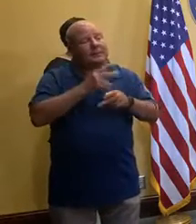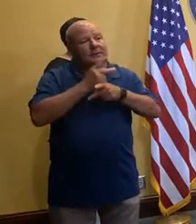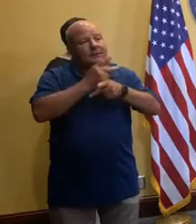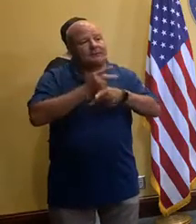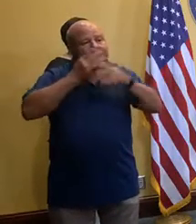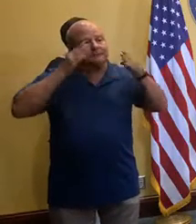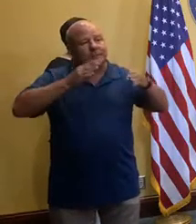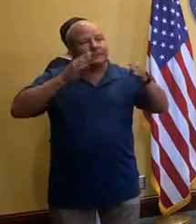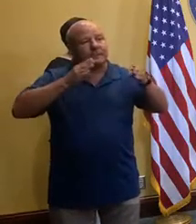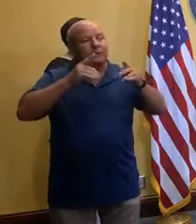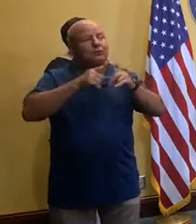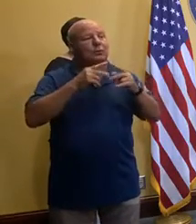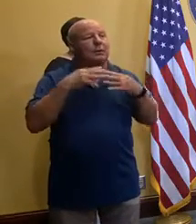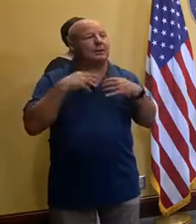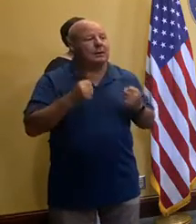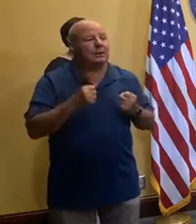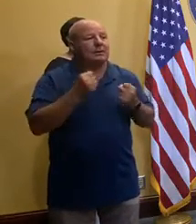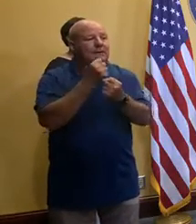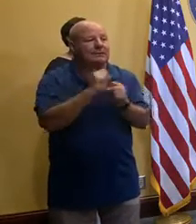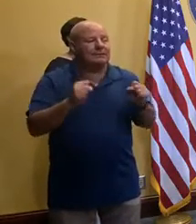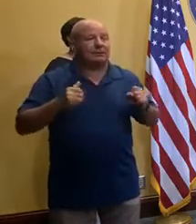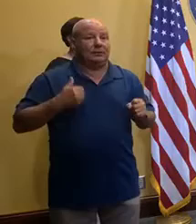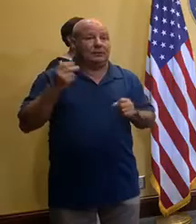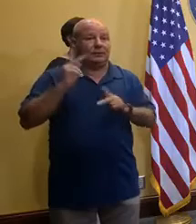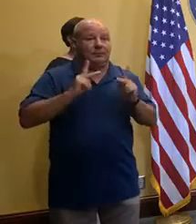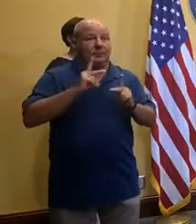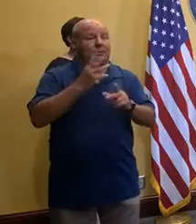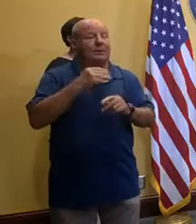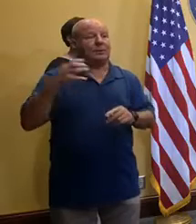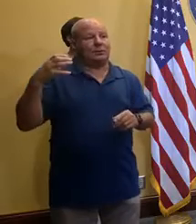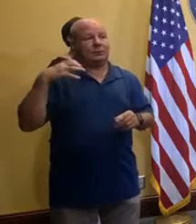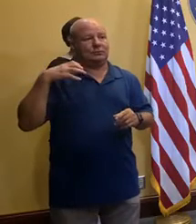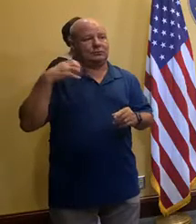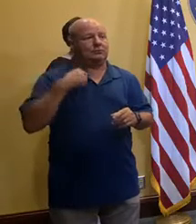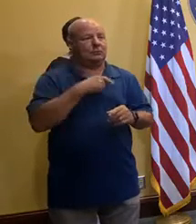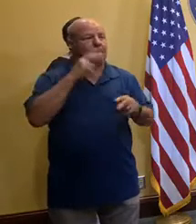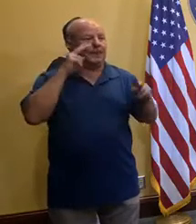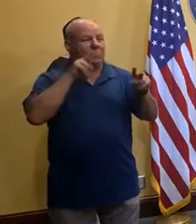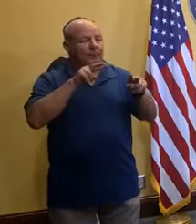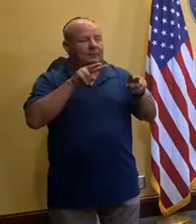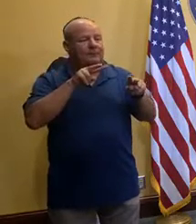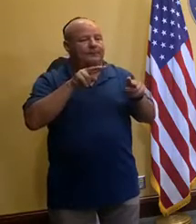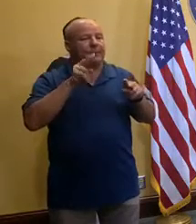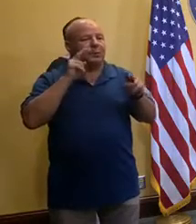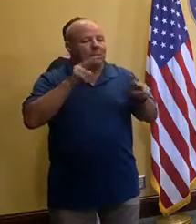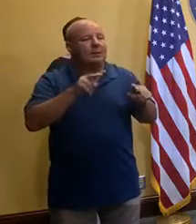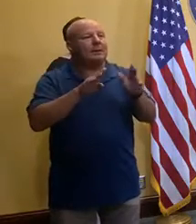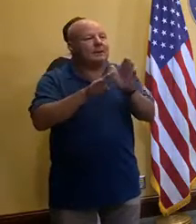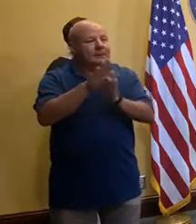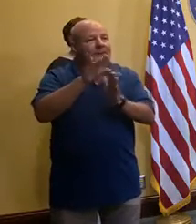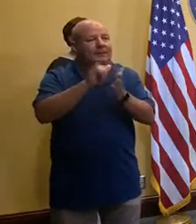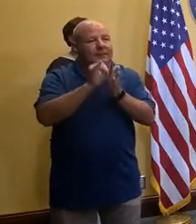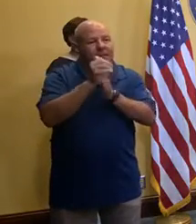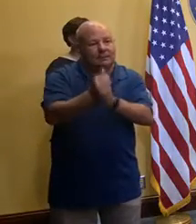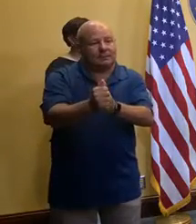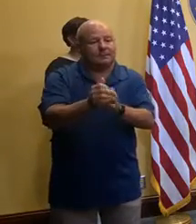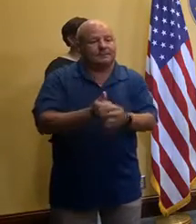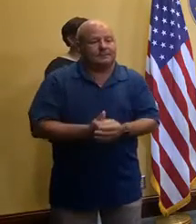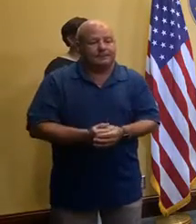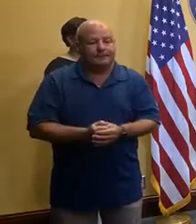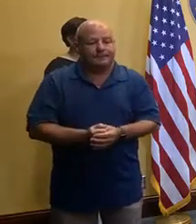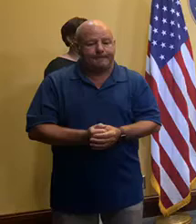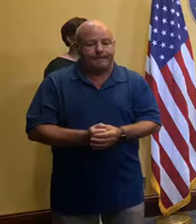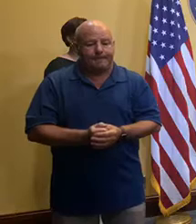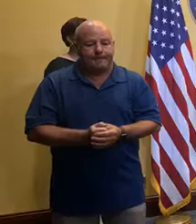to the health and safety of young people and coaches that we are looking for. And we are looking and developing that guidance. We